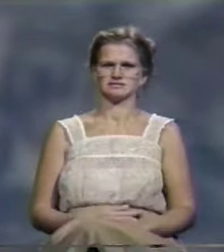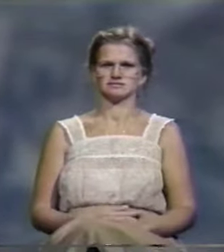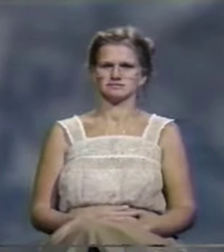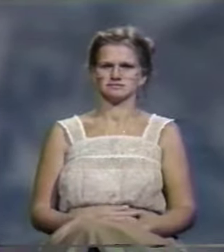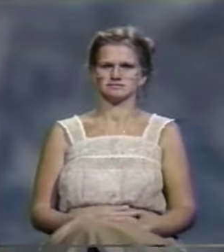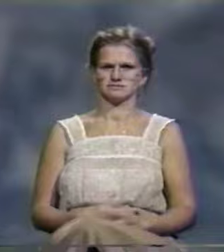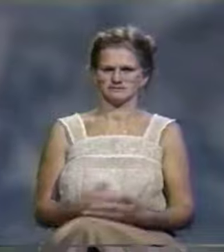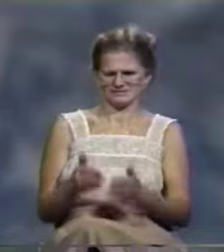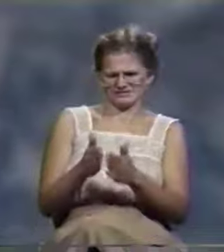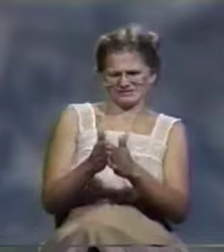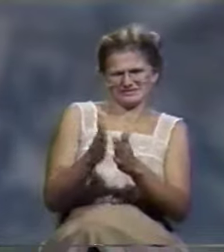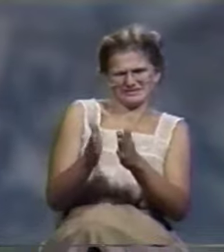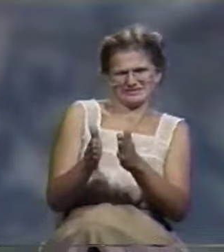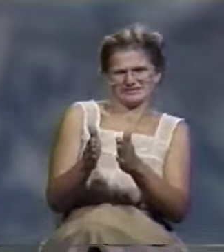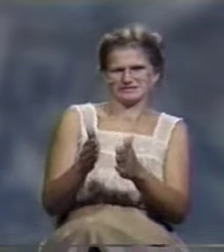Right next to.